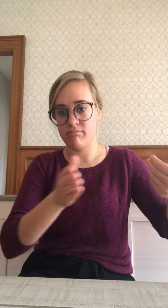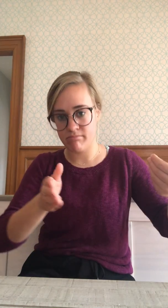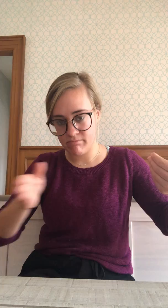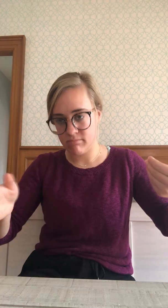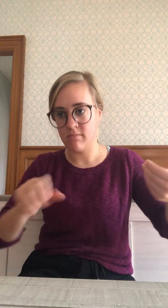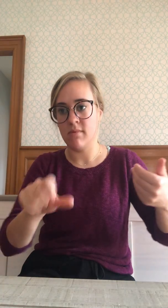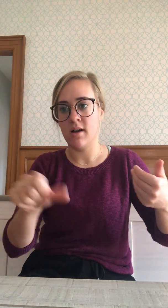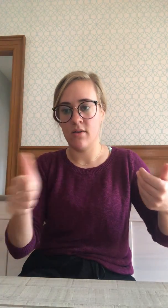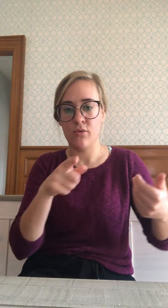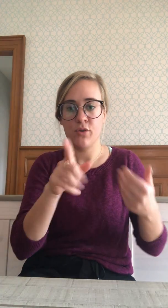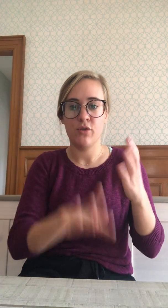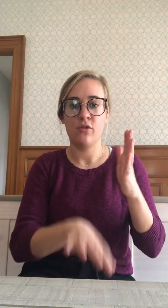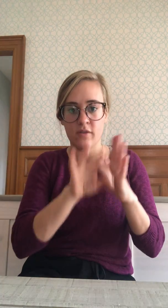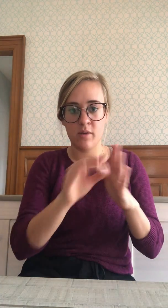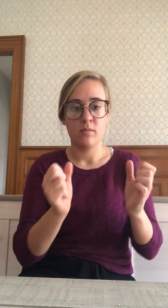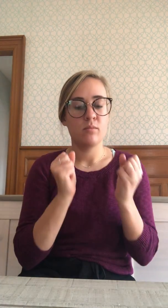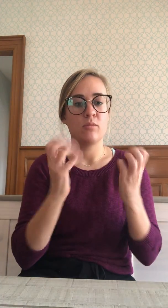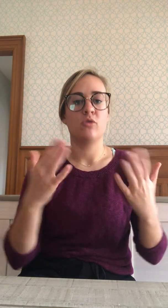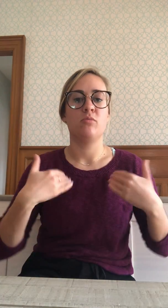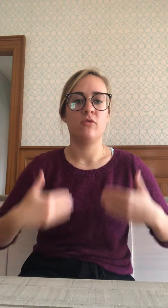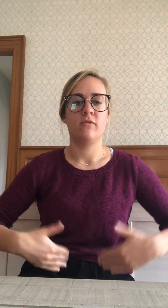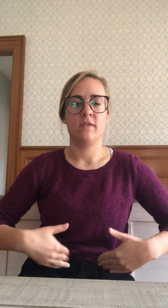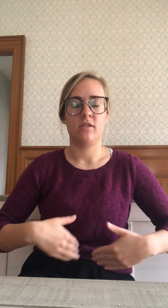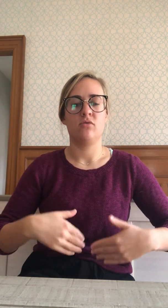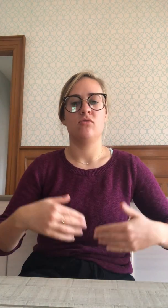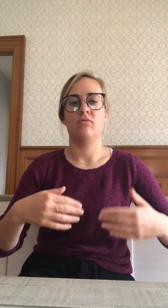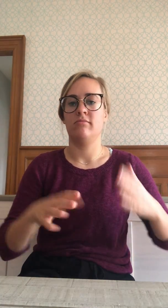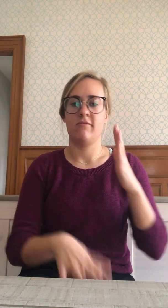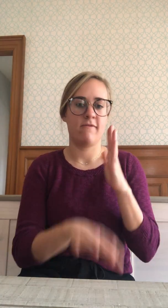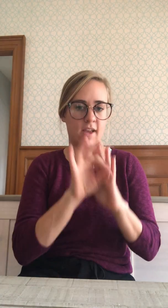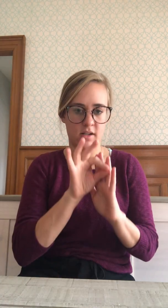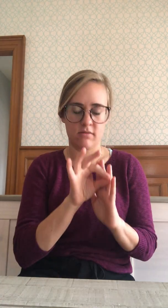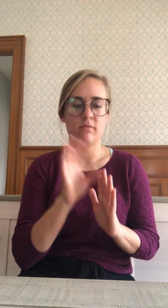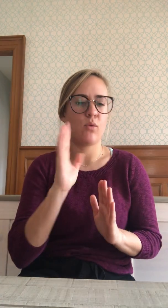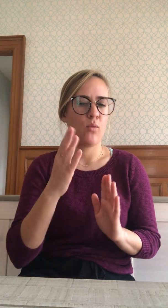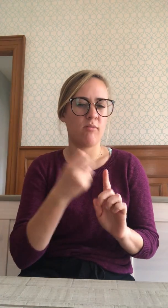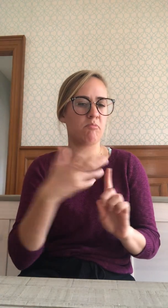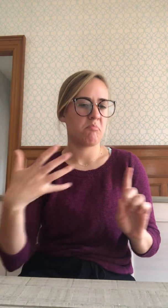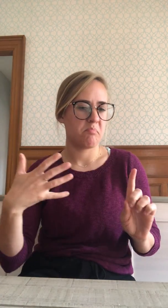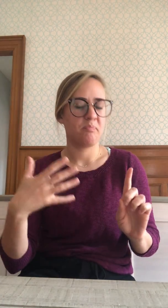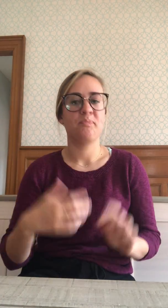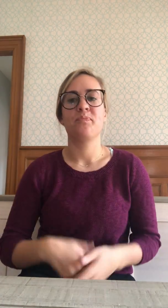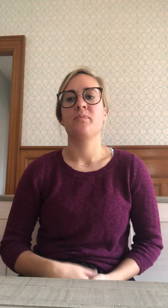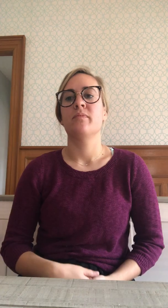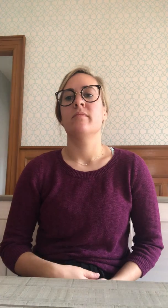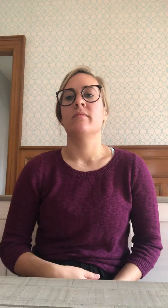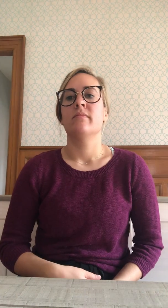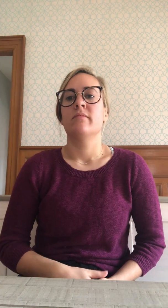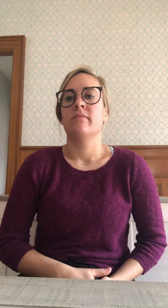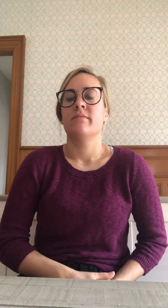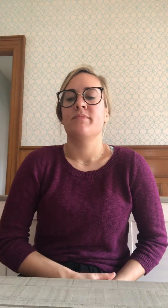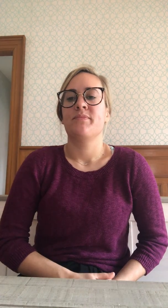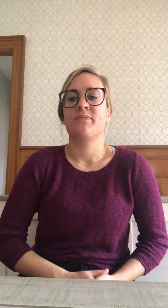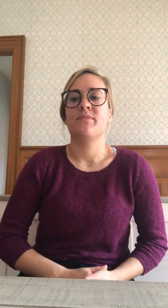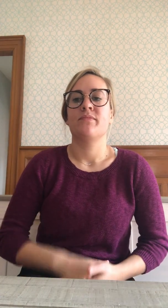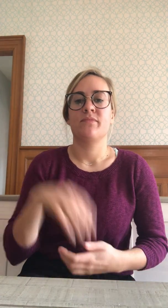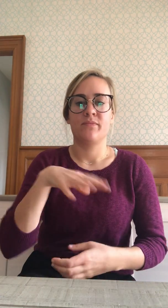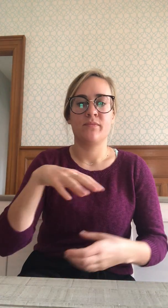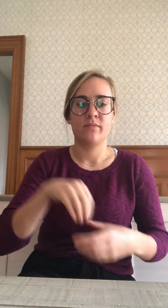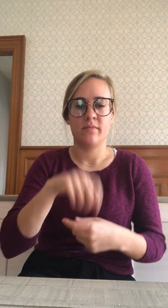find multiple physical findings, and we'll explain this. So Pierre-Robin sequence consists of a specific triad. The